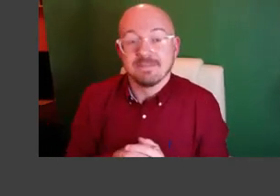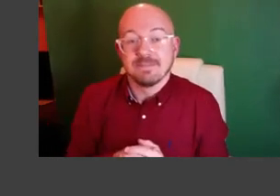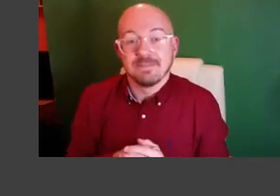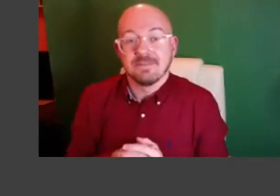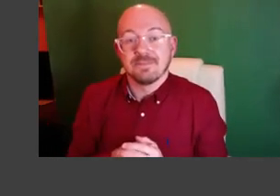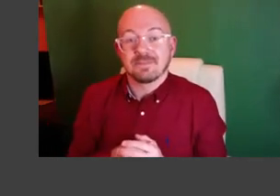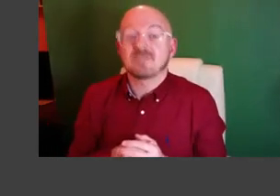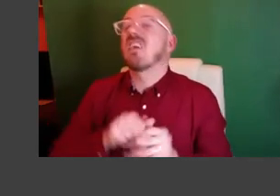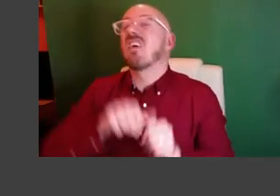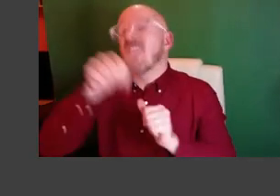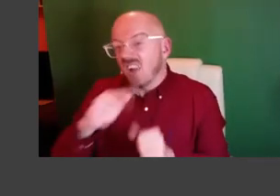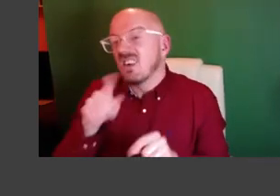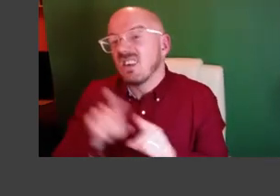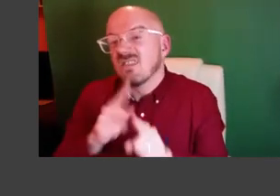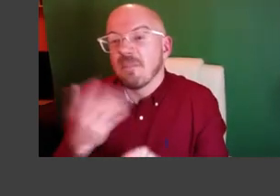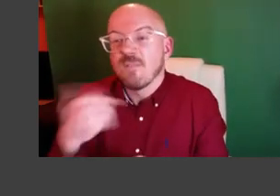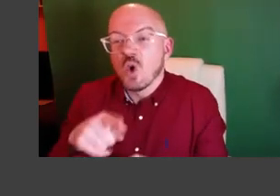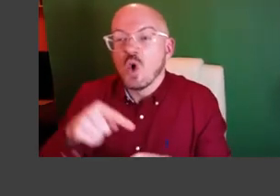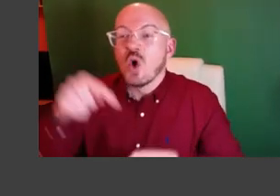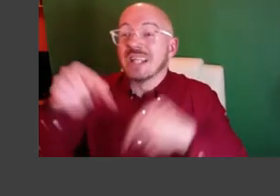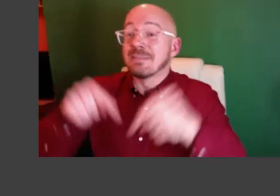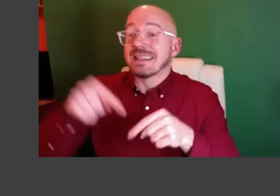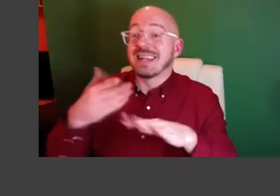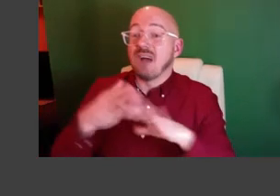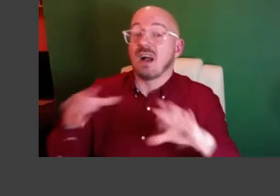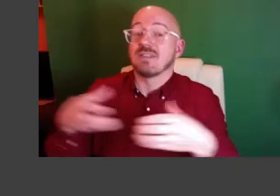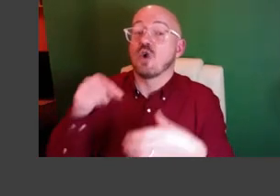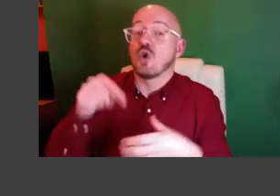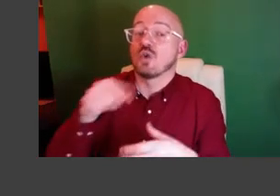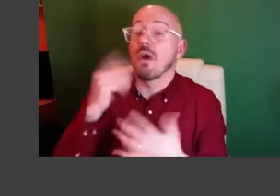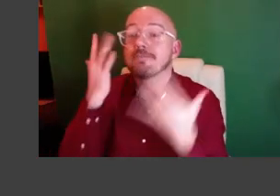their workplace recommendations on this audit report.